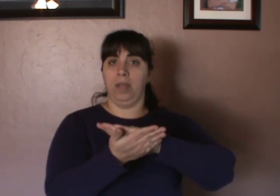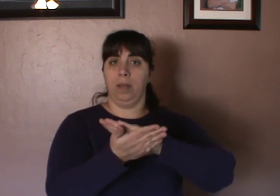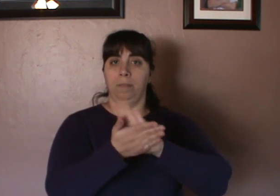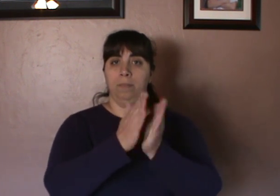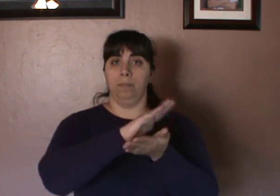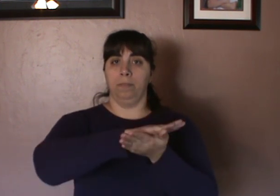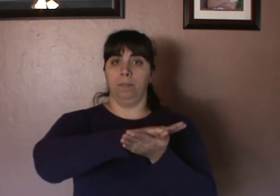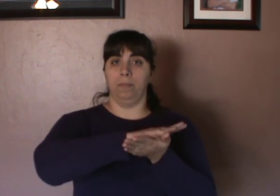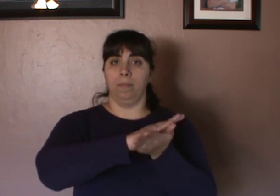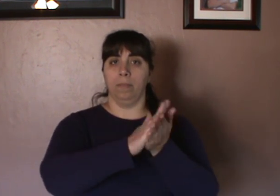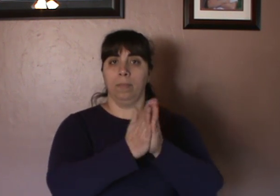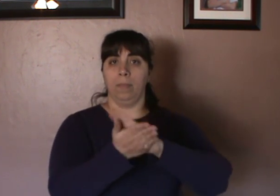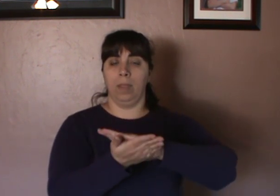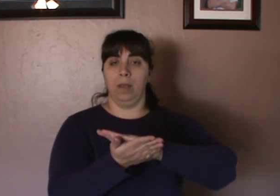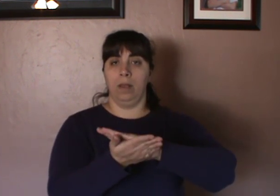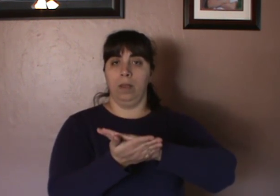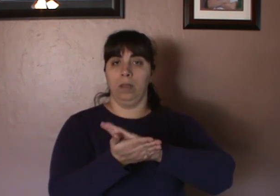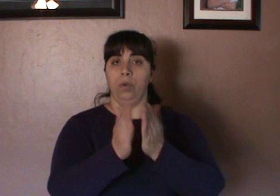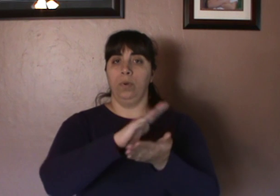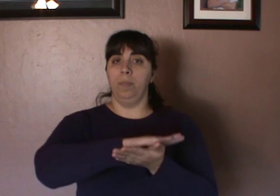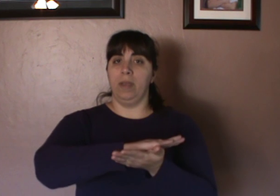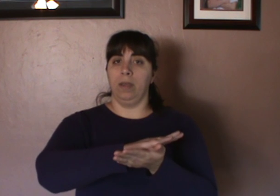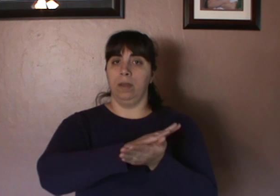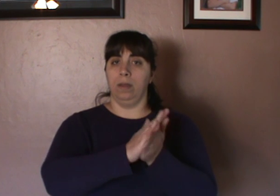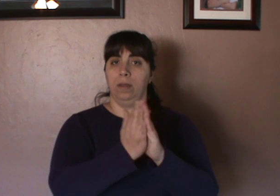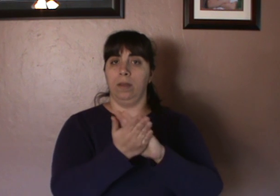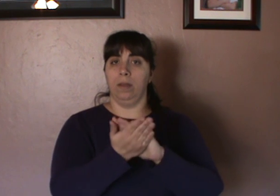become, you will be